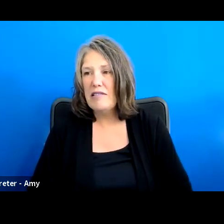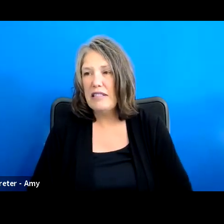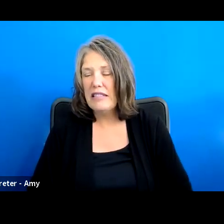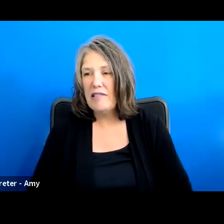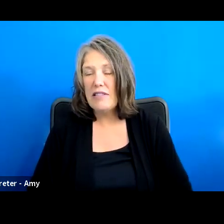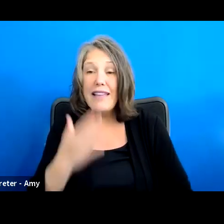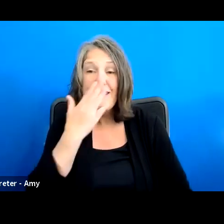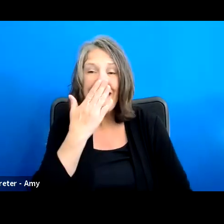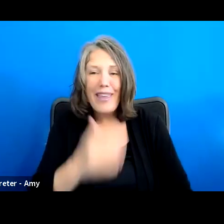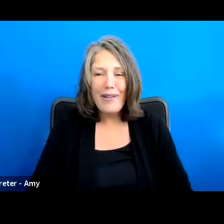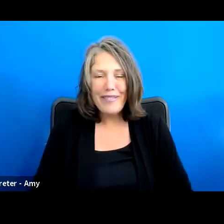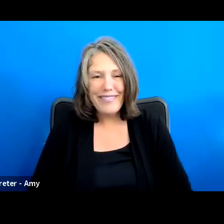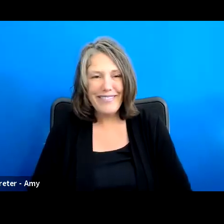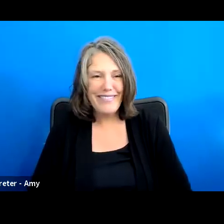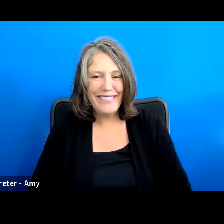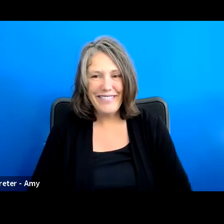Thank you, Raina.